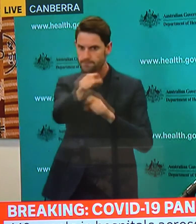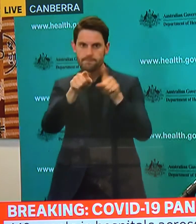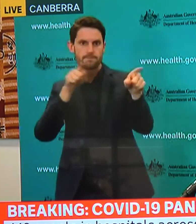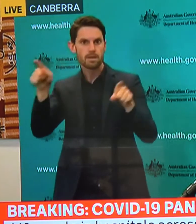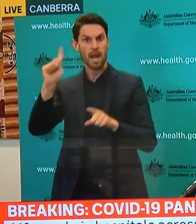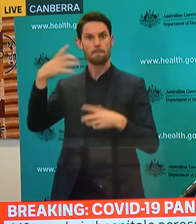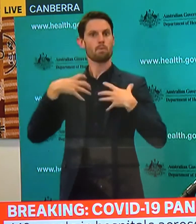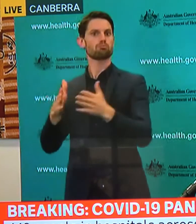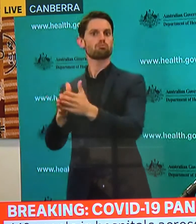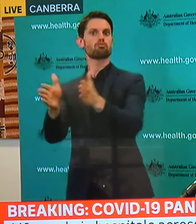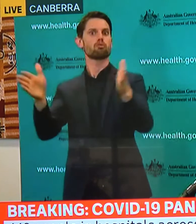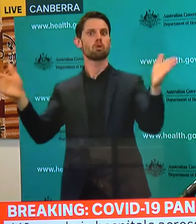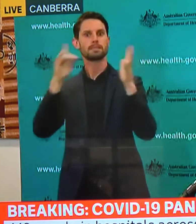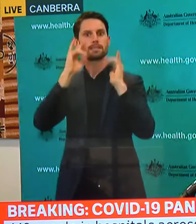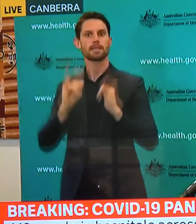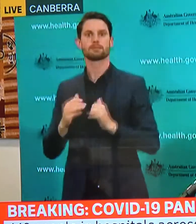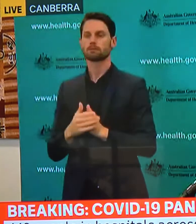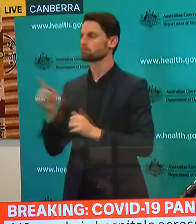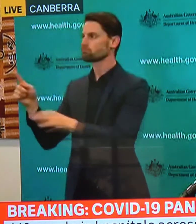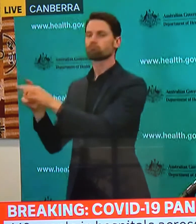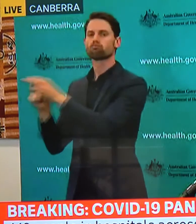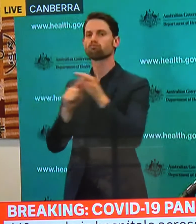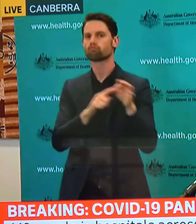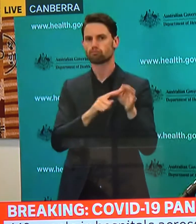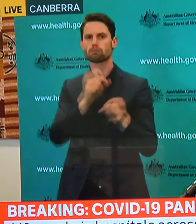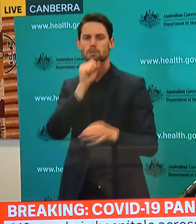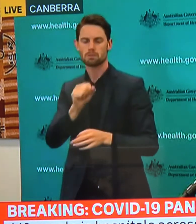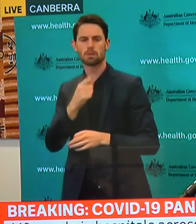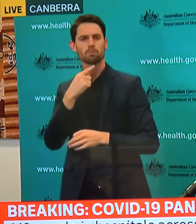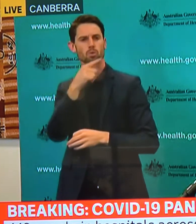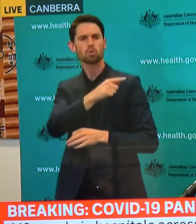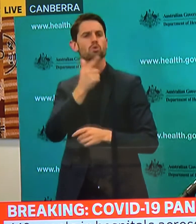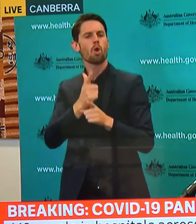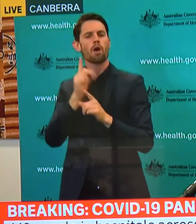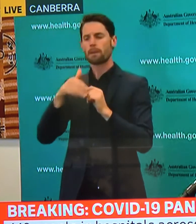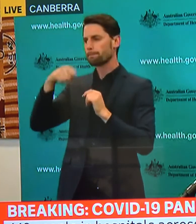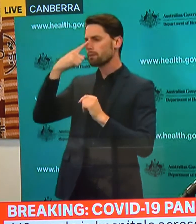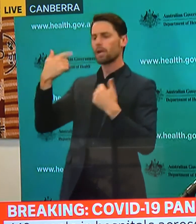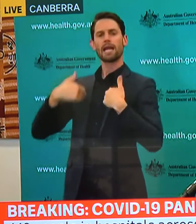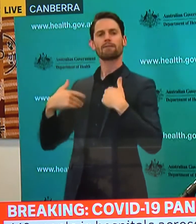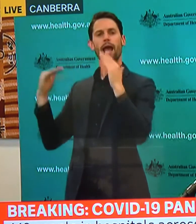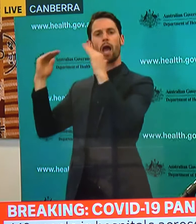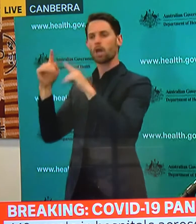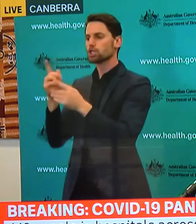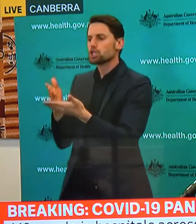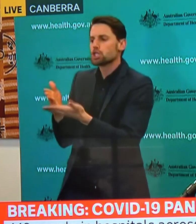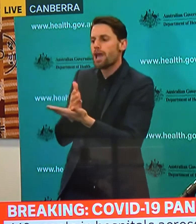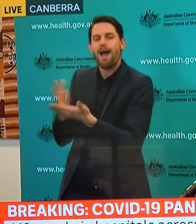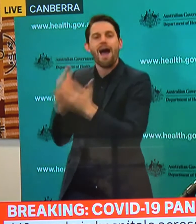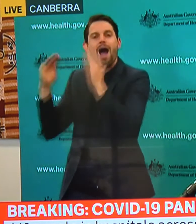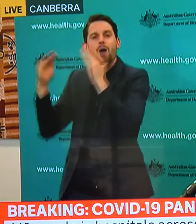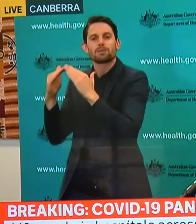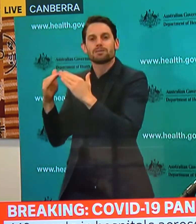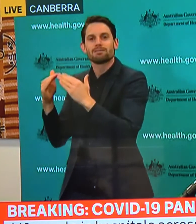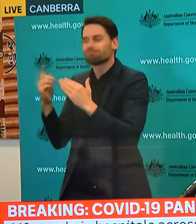in the community. You mentioned shared housing and some of the risks there. Here